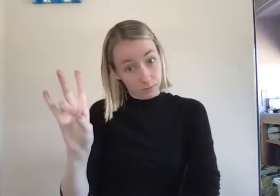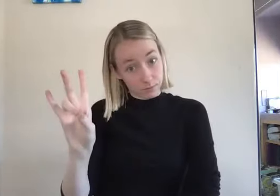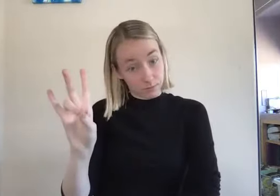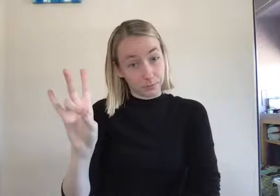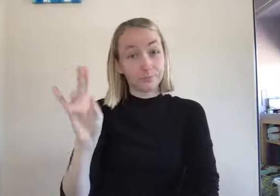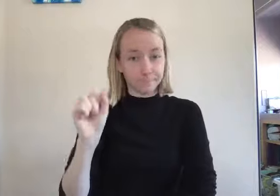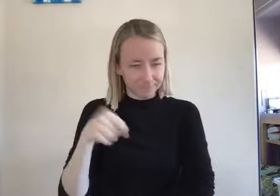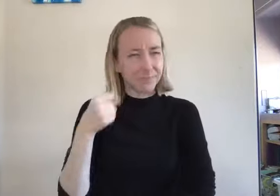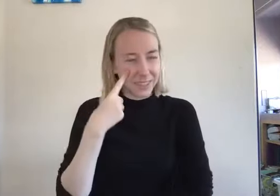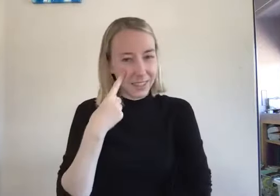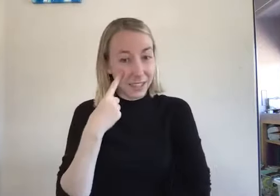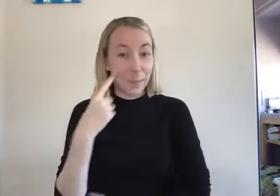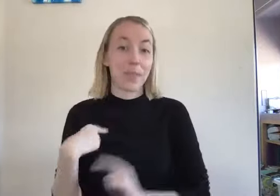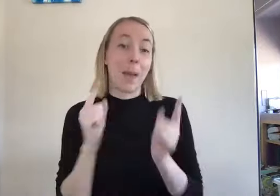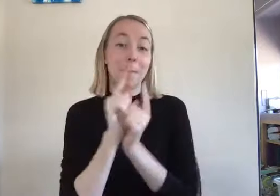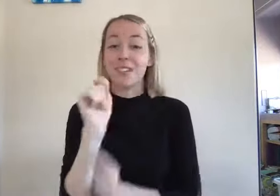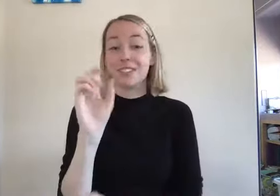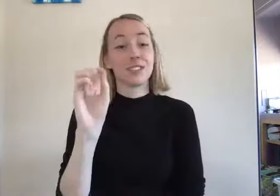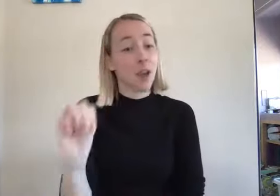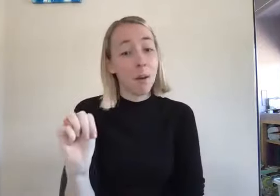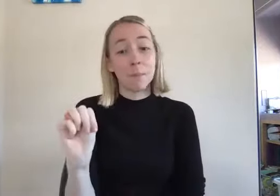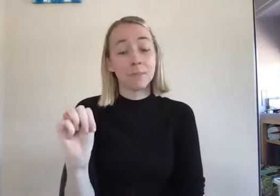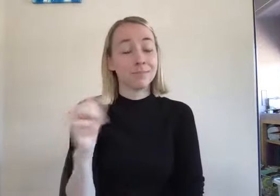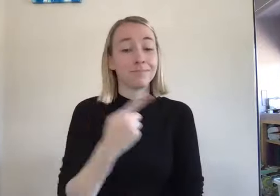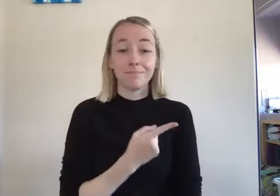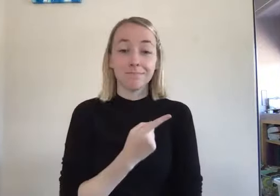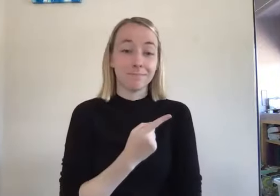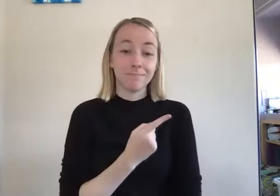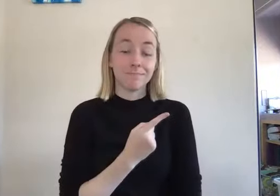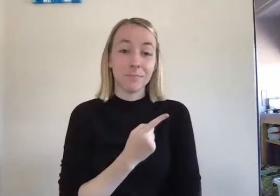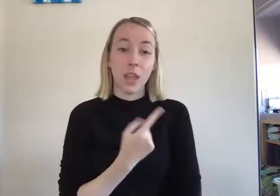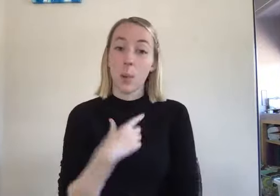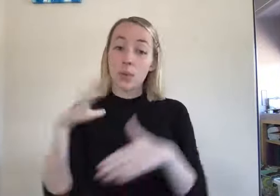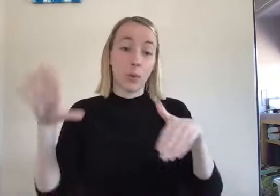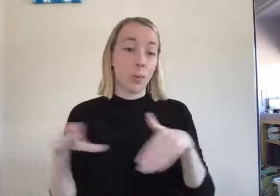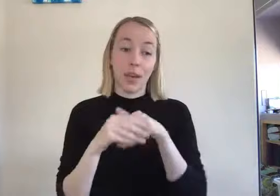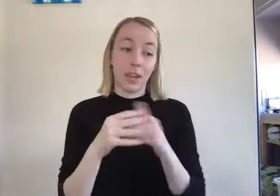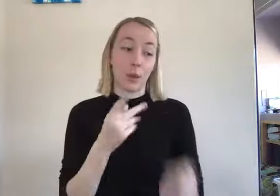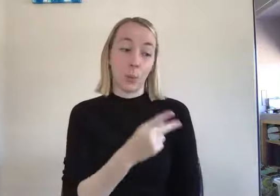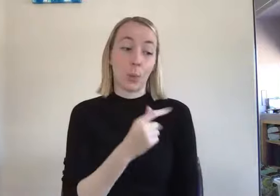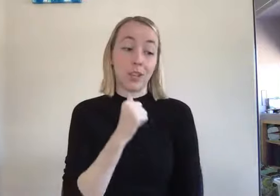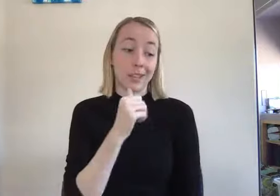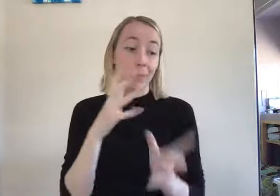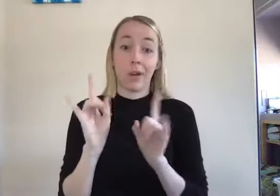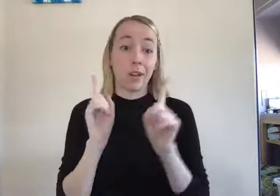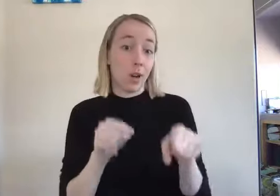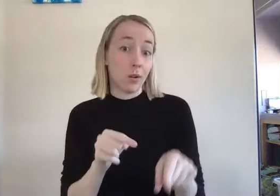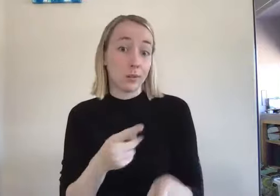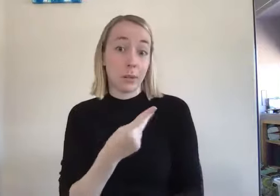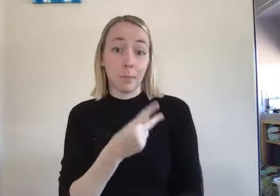1977. Was that 77? 1977, when I met Tom. And he was, it was a wedding that neither one of us was going to go to. And we